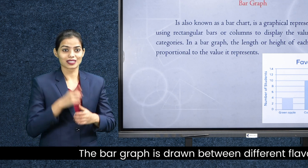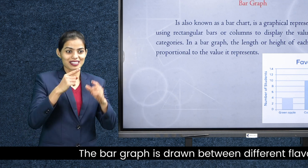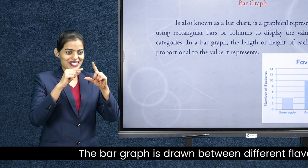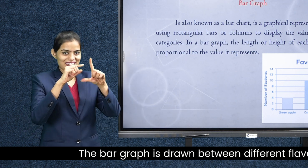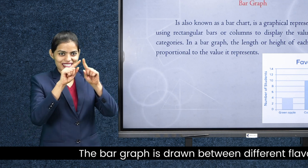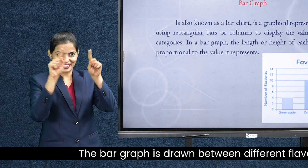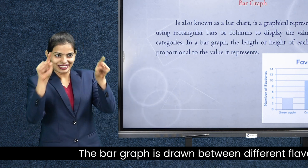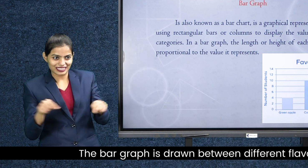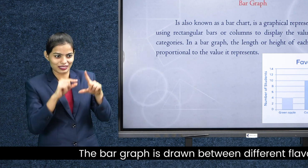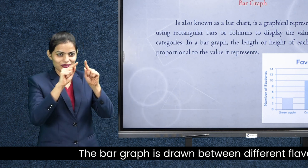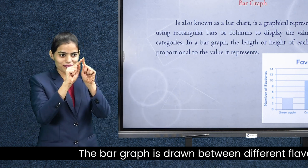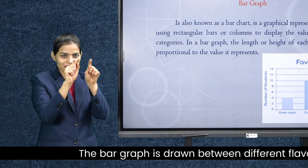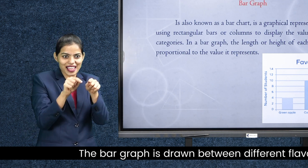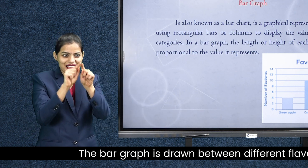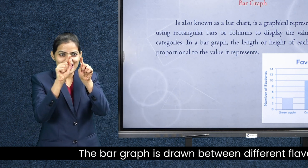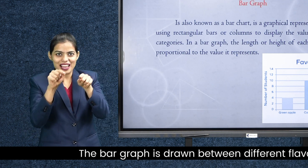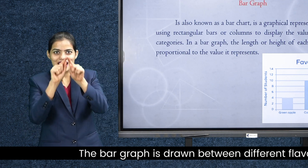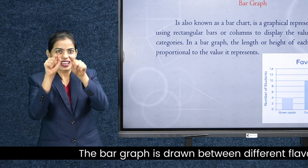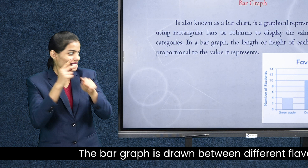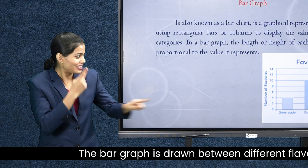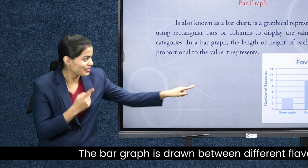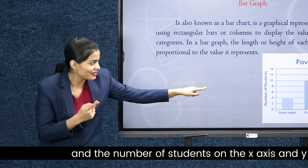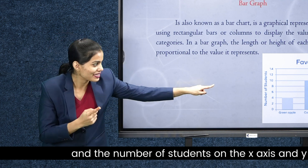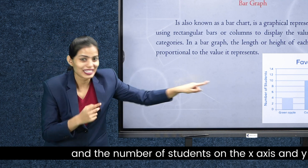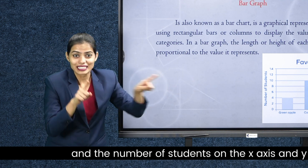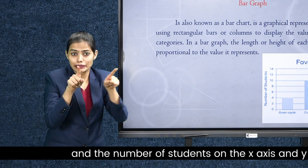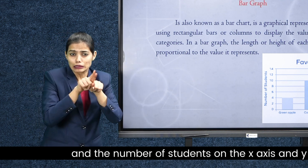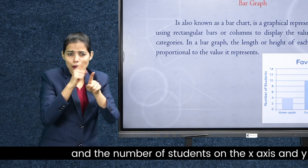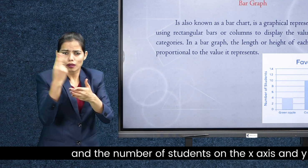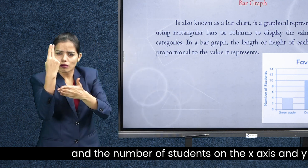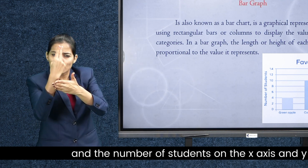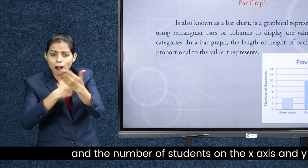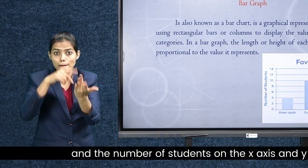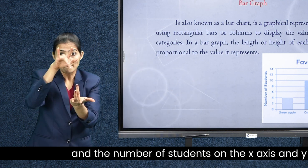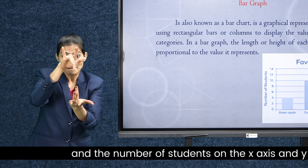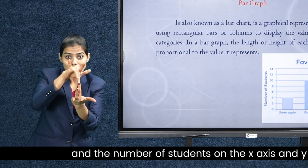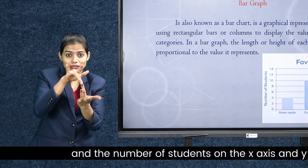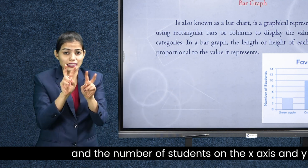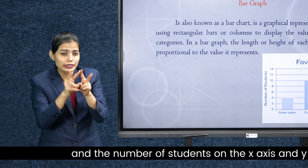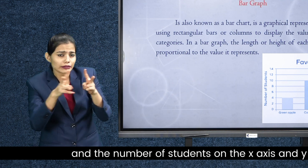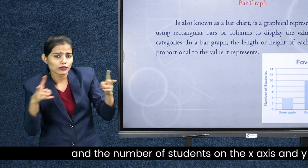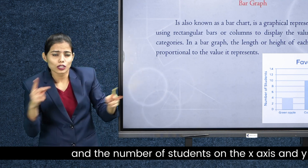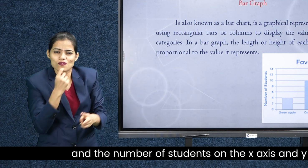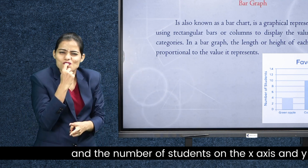The bar graph is drawn between different flavors and the number of students on the x-axis and